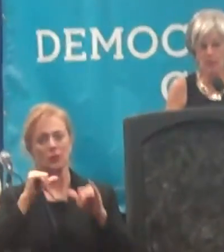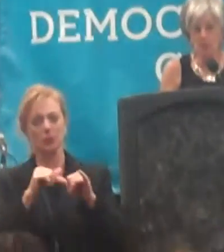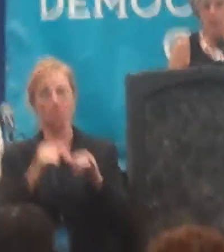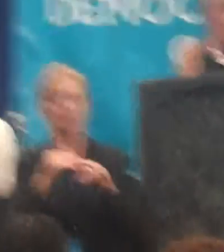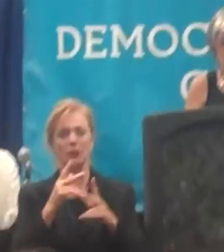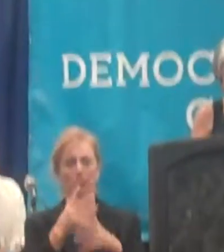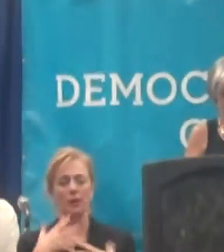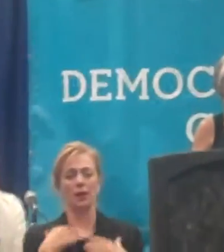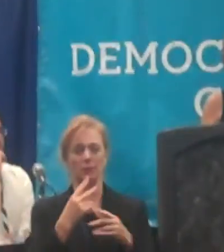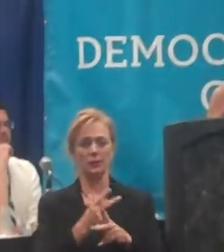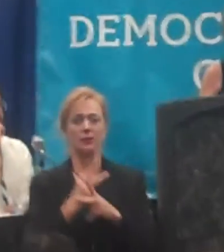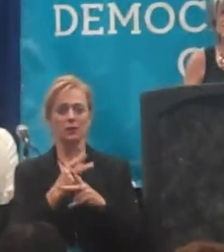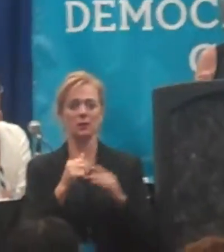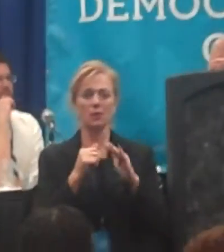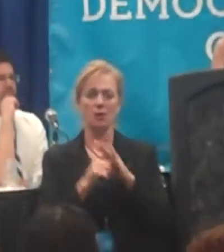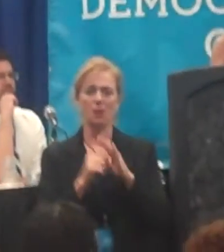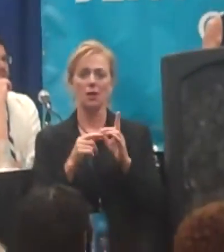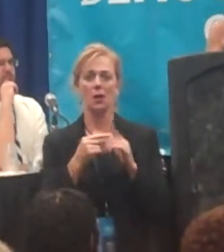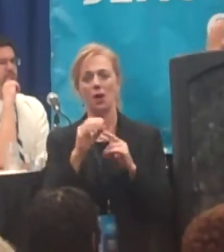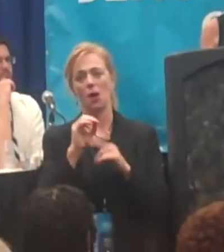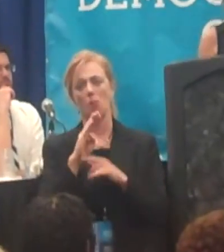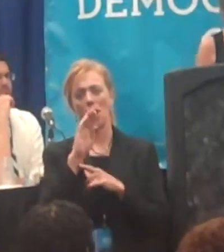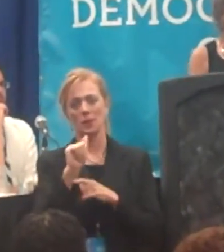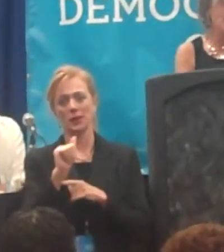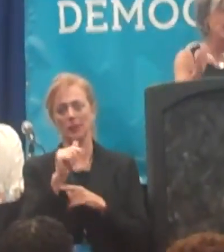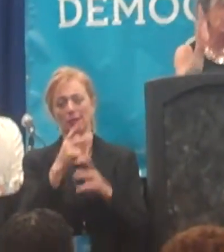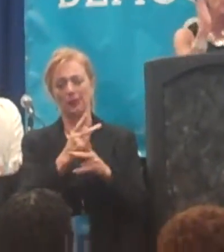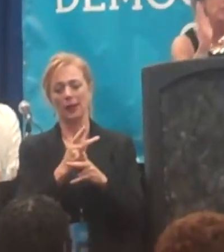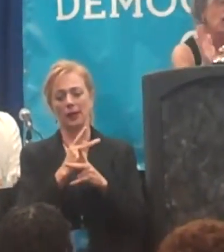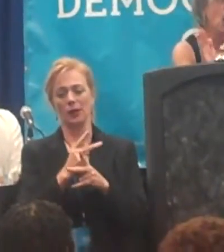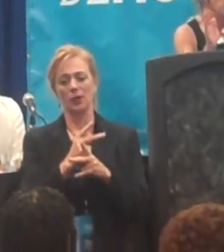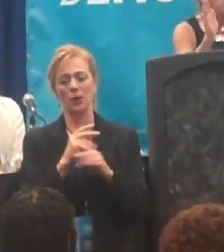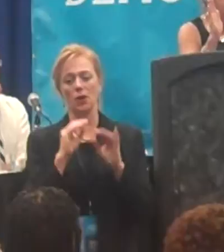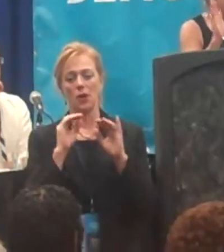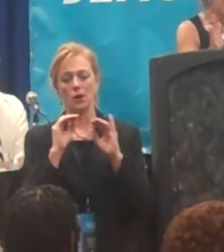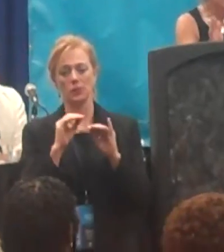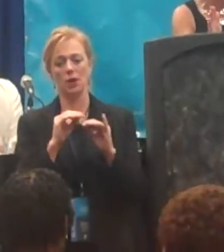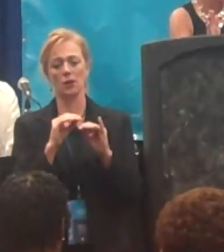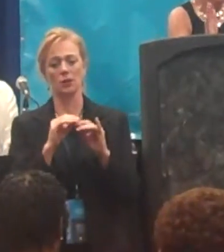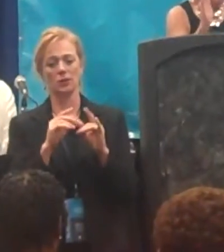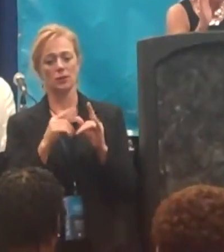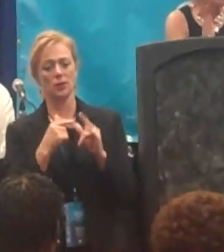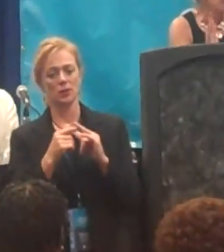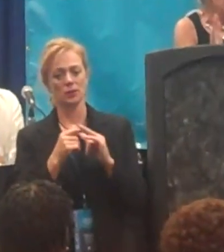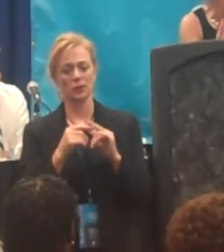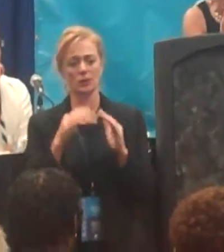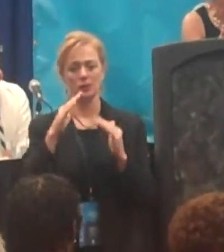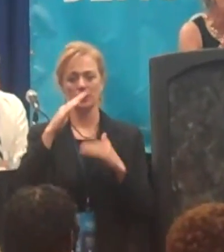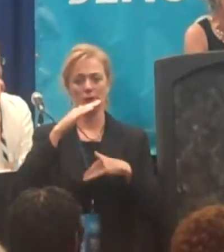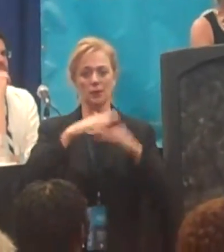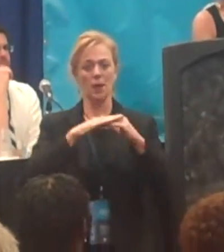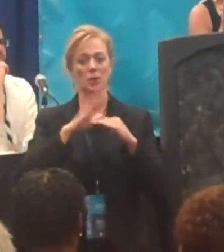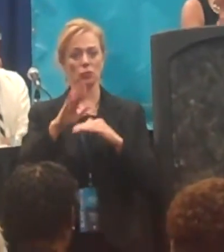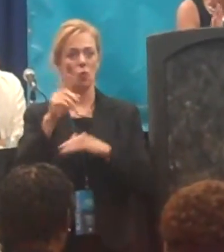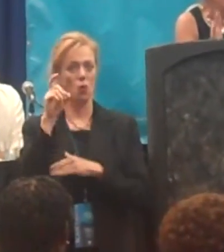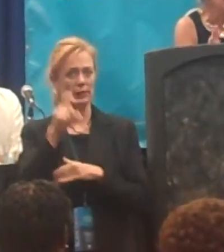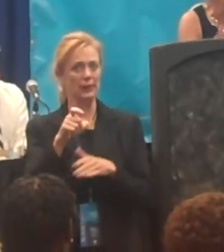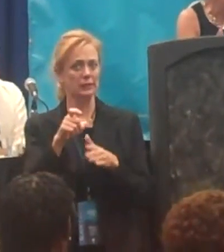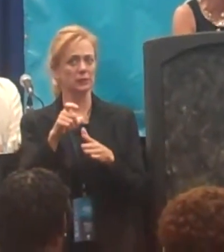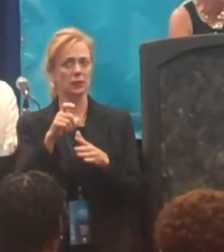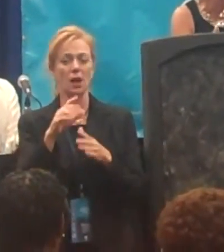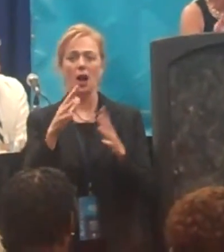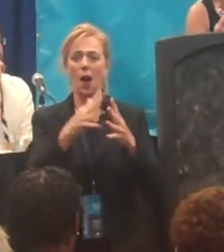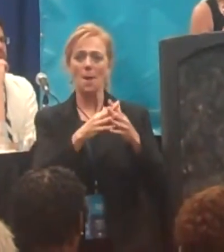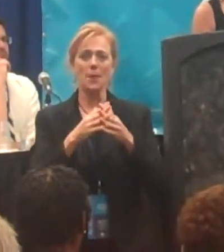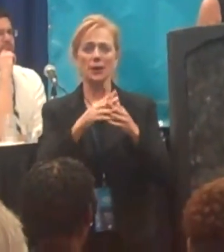care under the present, under Obamacare, that there will be no cap on your needs,